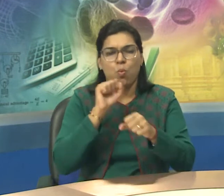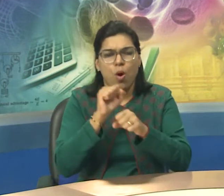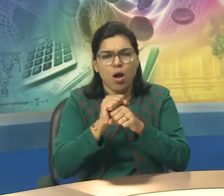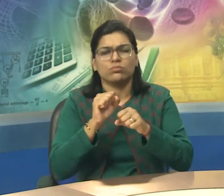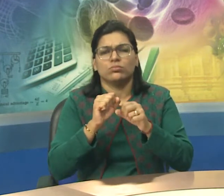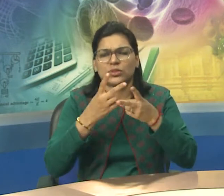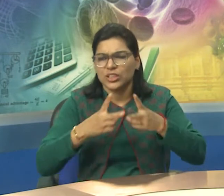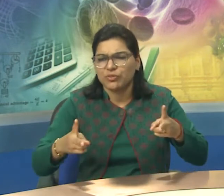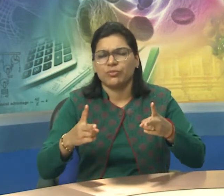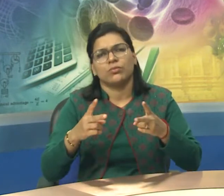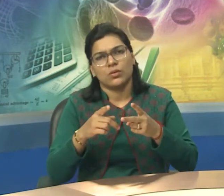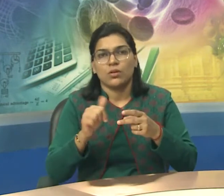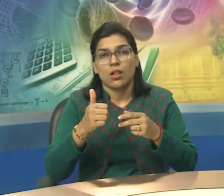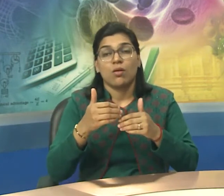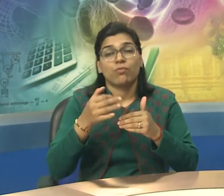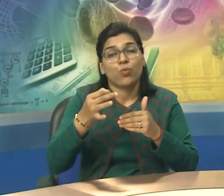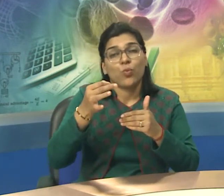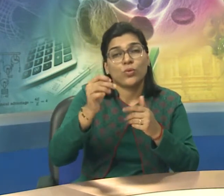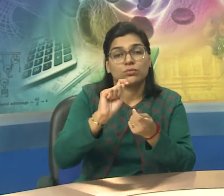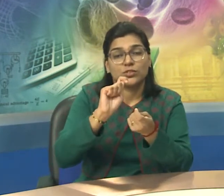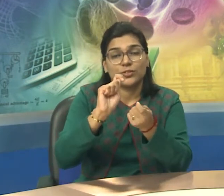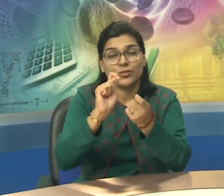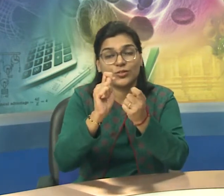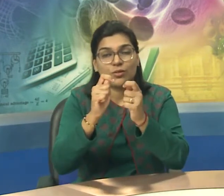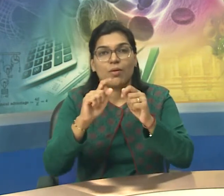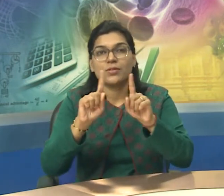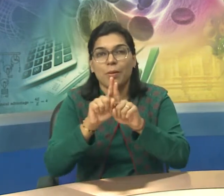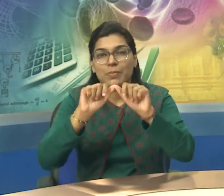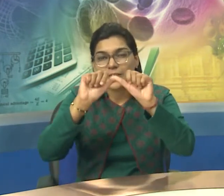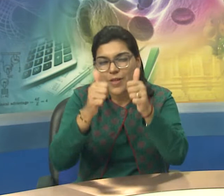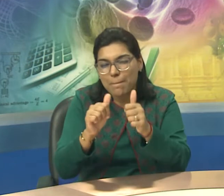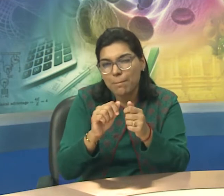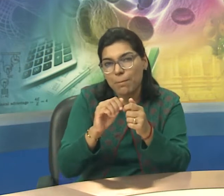BPO industry is shaping into